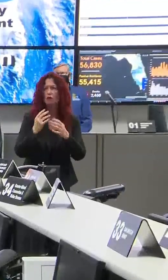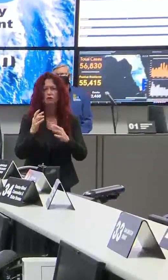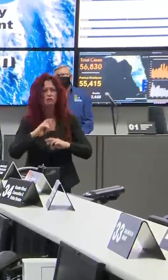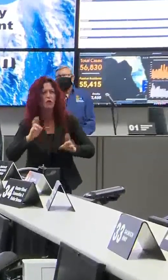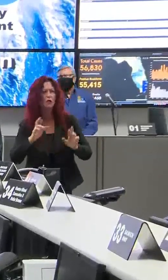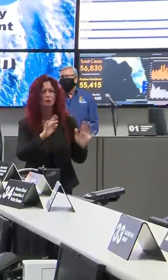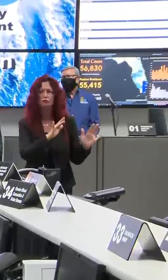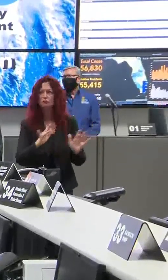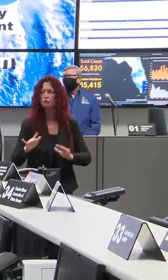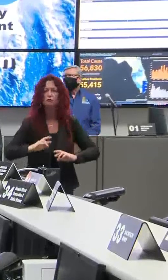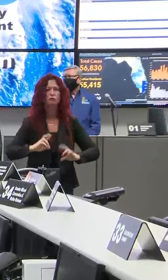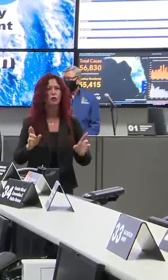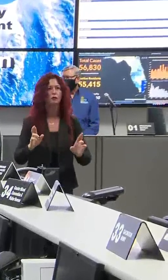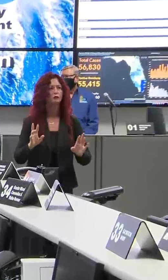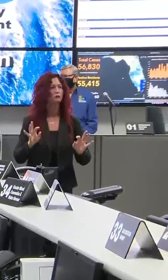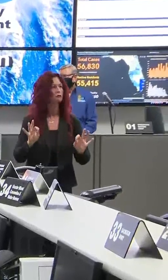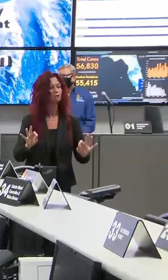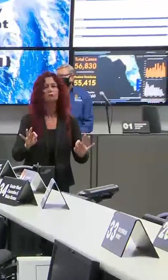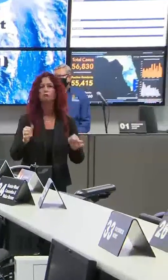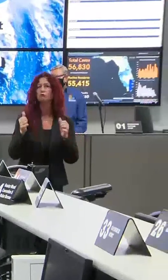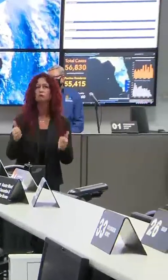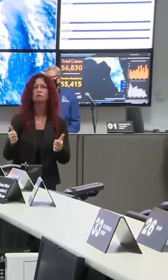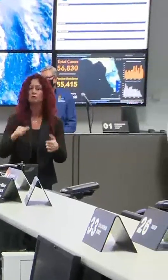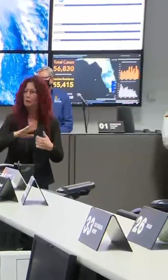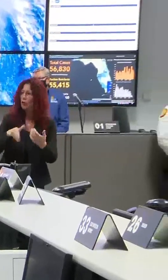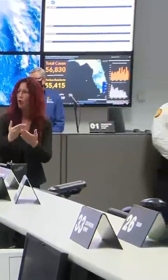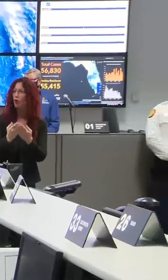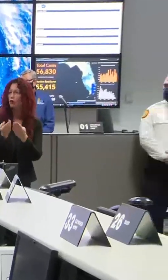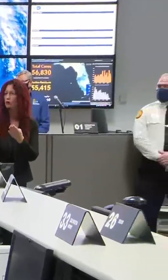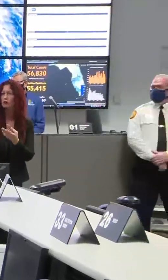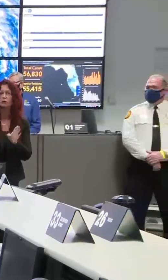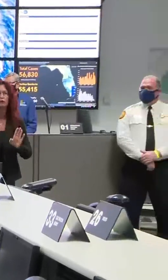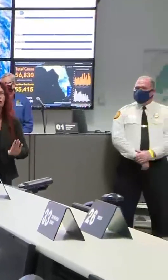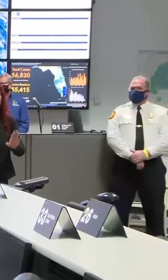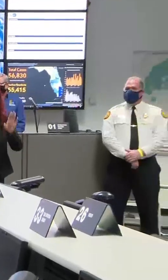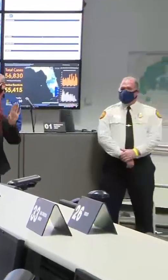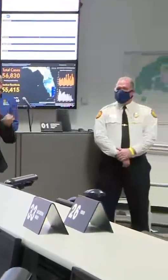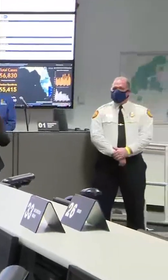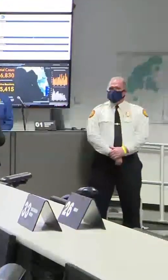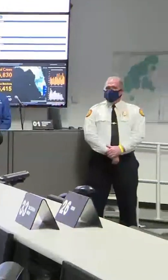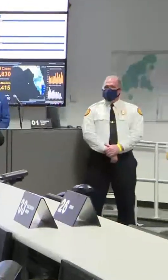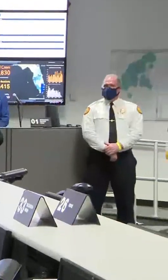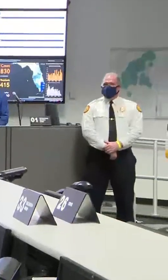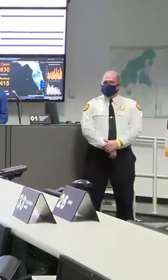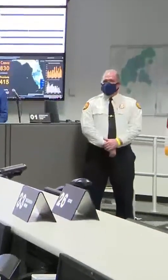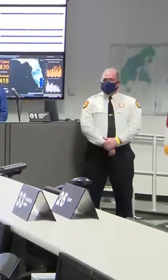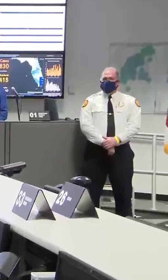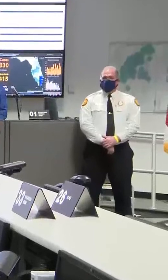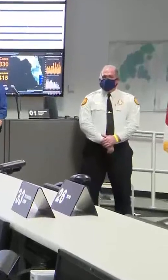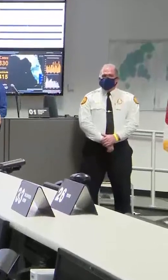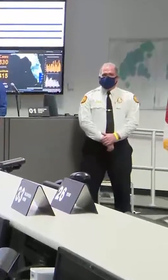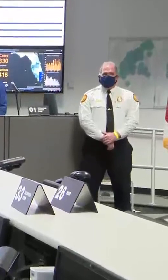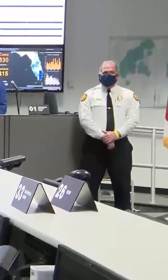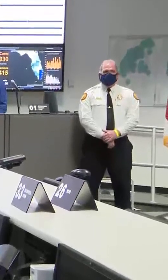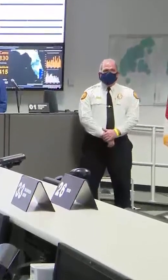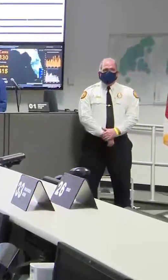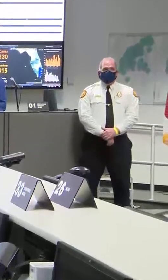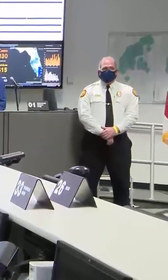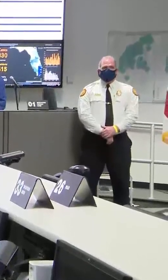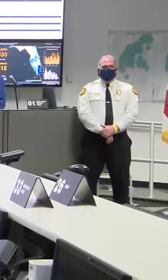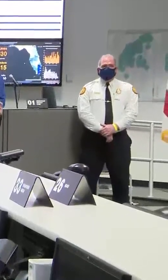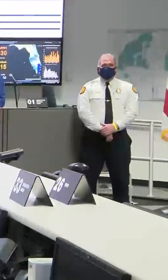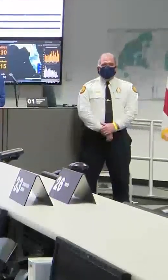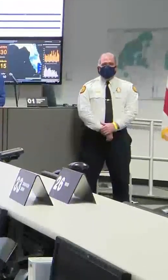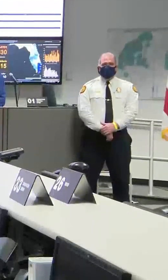Rollison. Again, Frank, you've done a fabulous job on COVID-19, distributing all the supplies, the